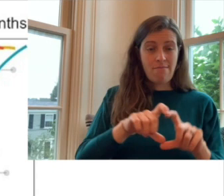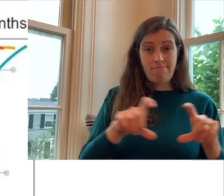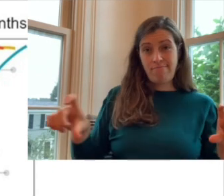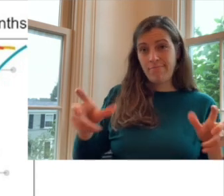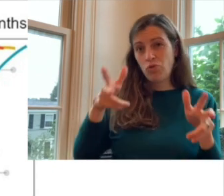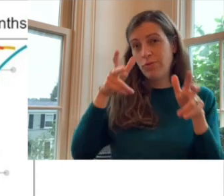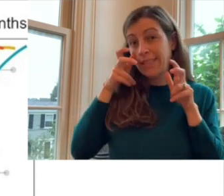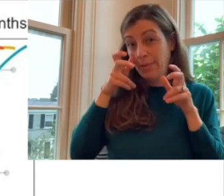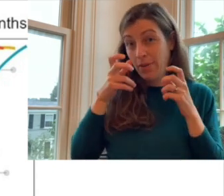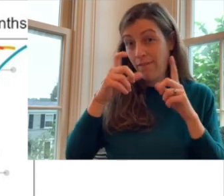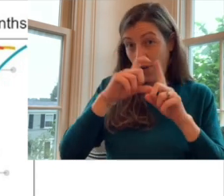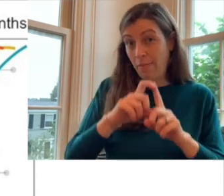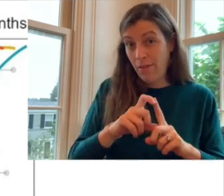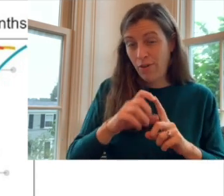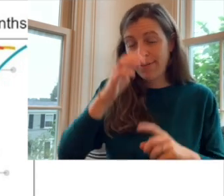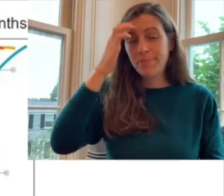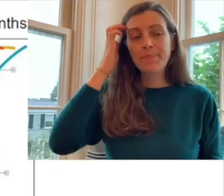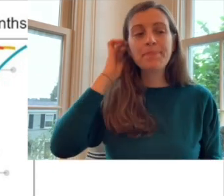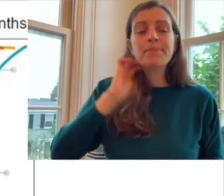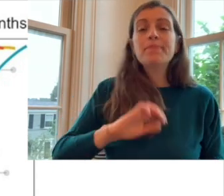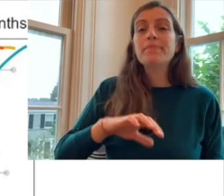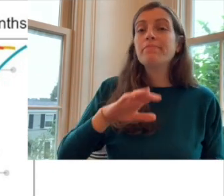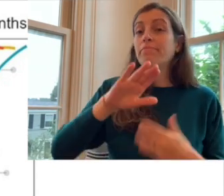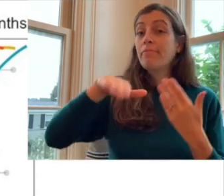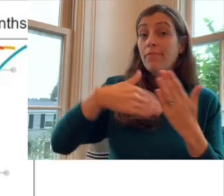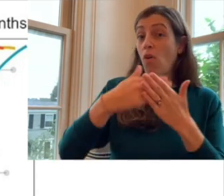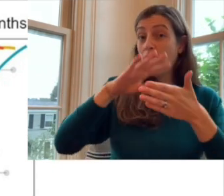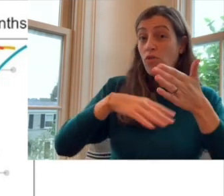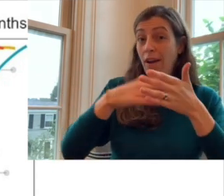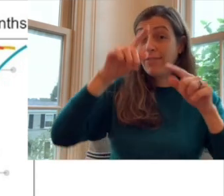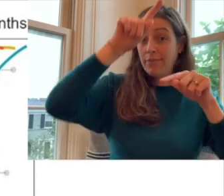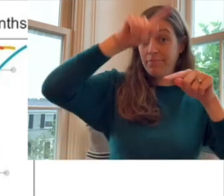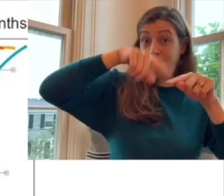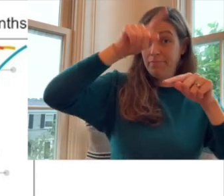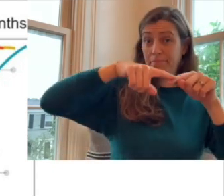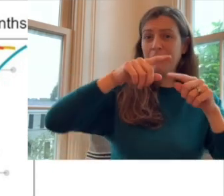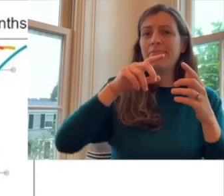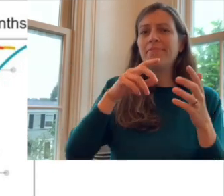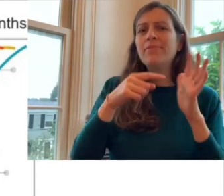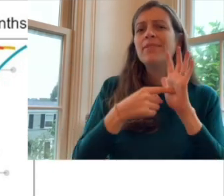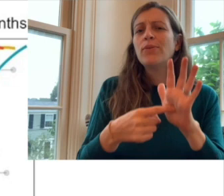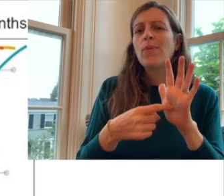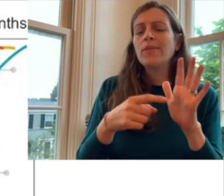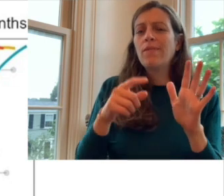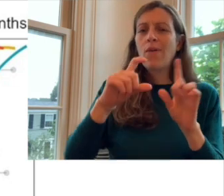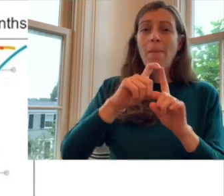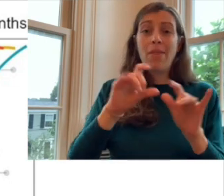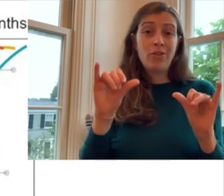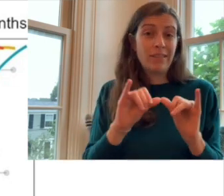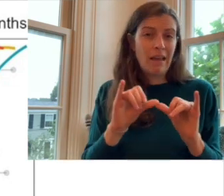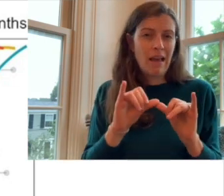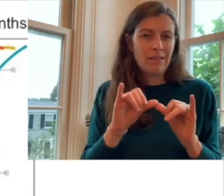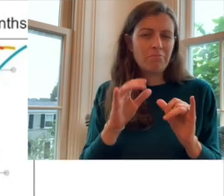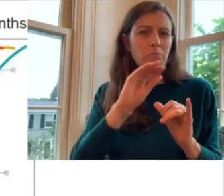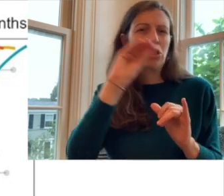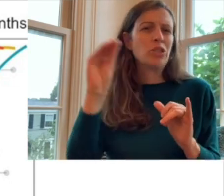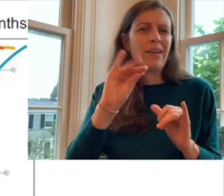expressive vocabulary and the bottom 3 graphs show receptive vocabulary. In all of these graphs, you can see